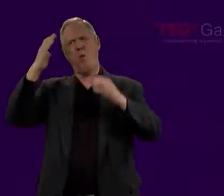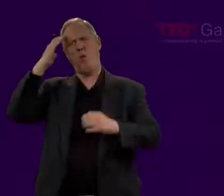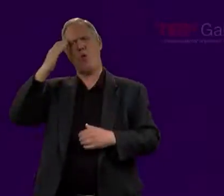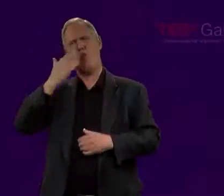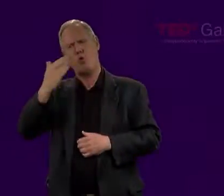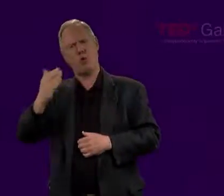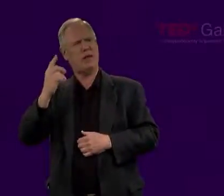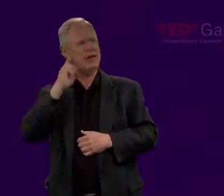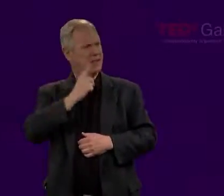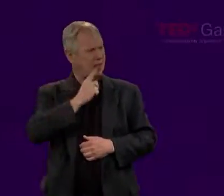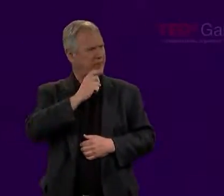have different ideas,